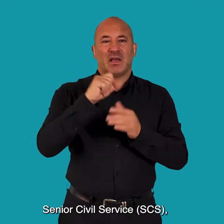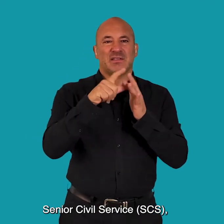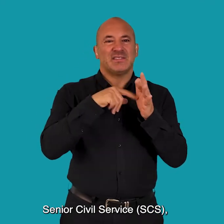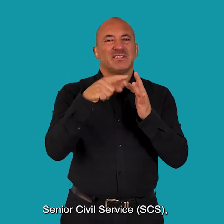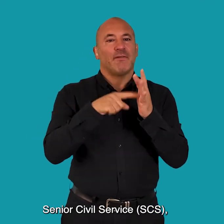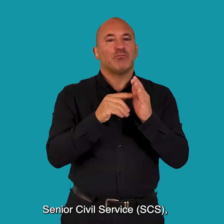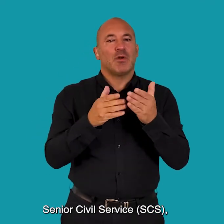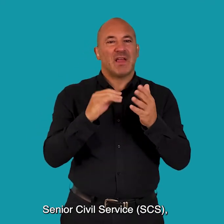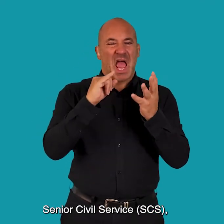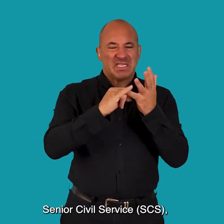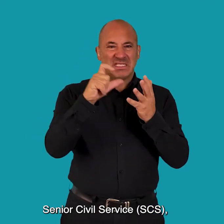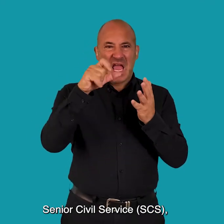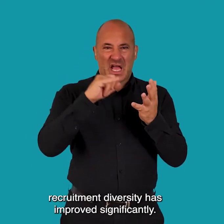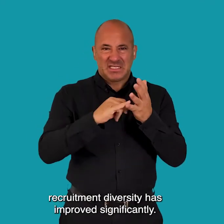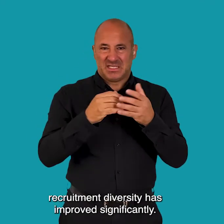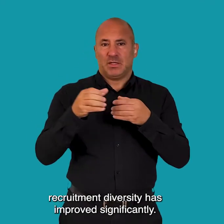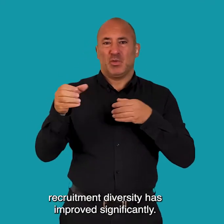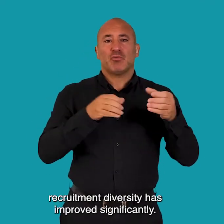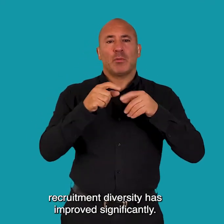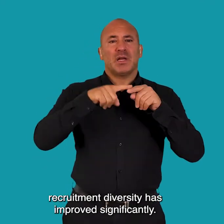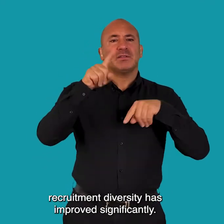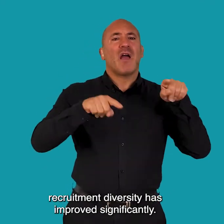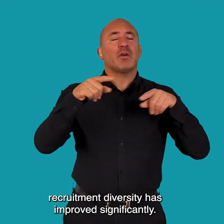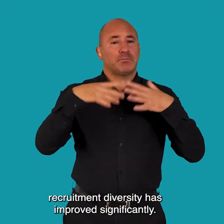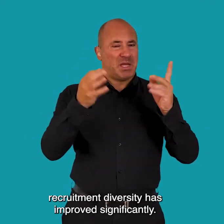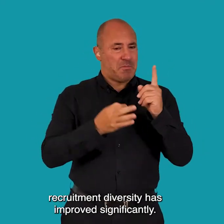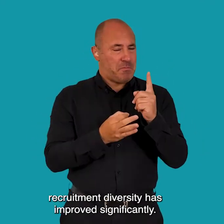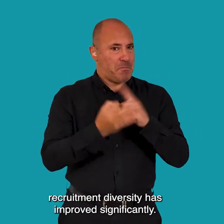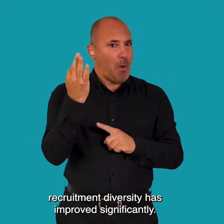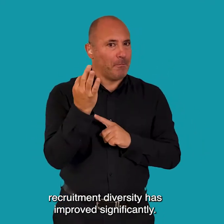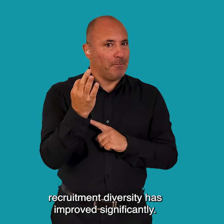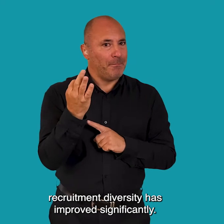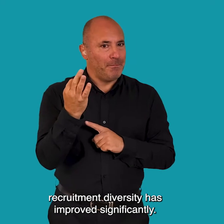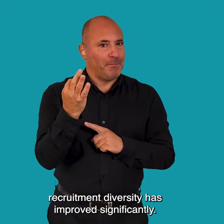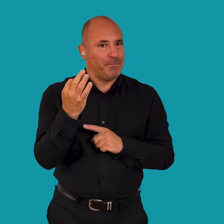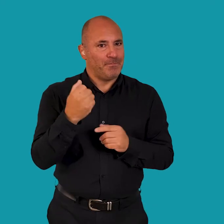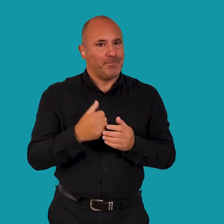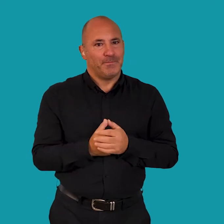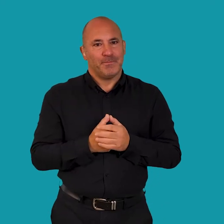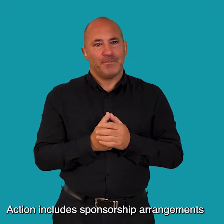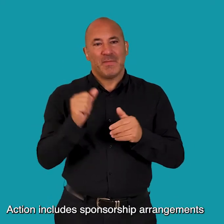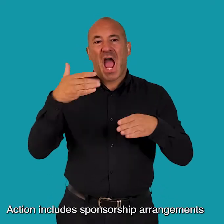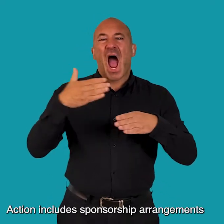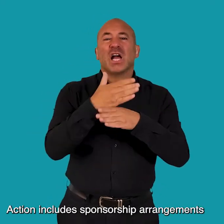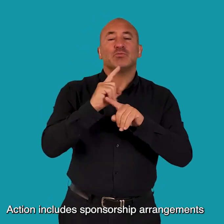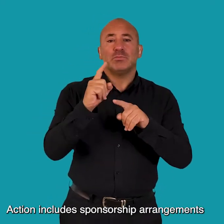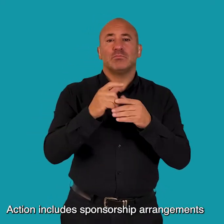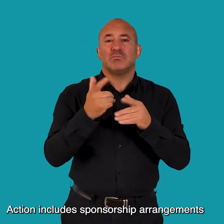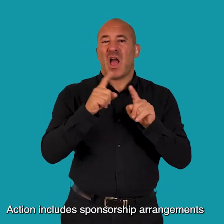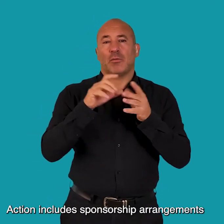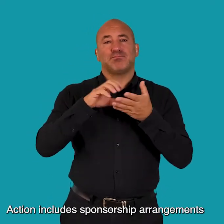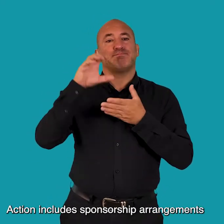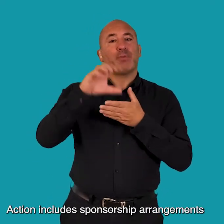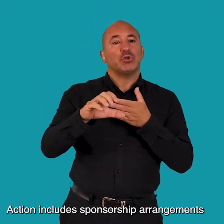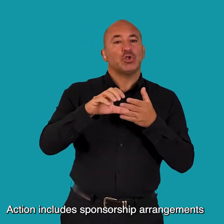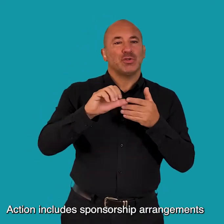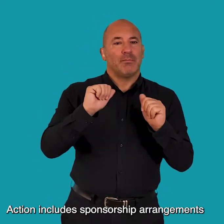Service, SCS, recruitment diversity has improved significantly. Action includes sponsorship arrangements with